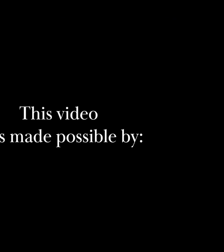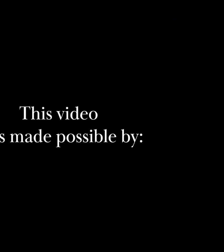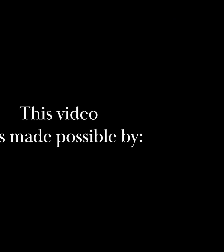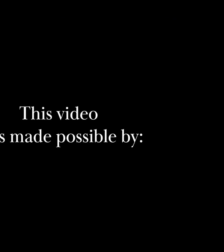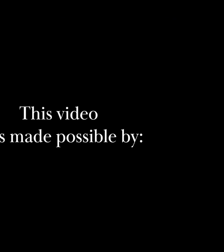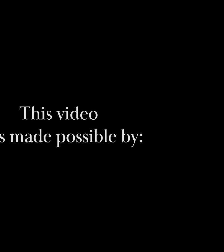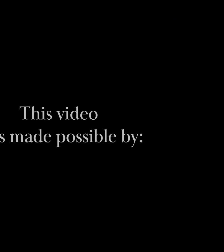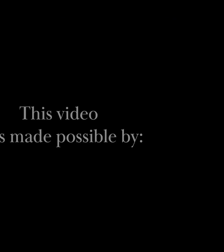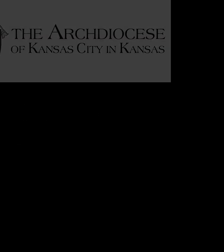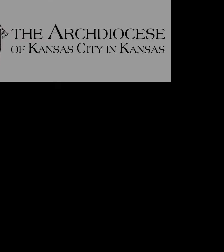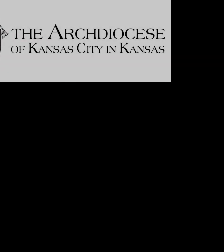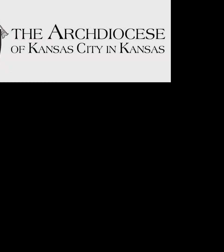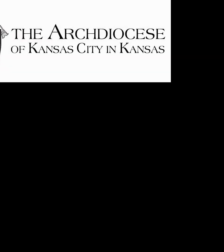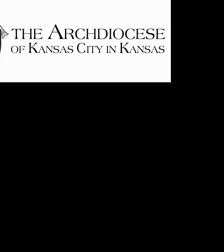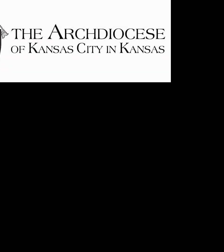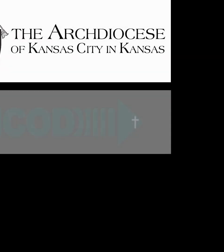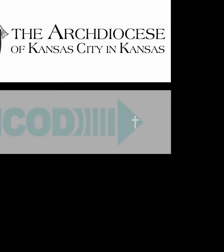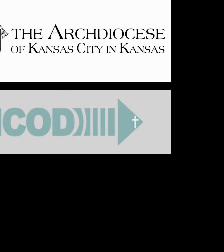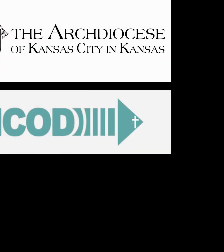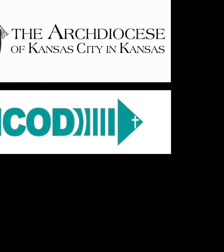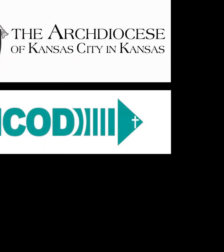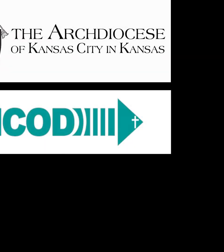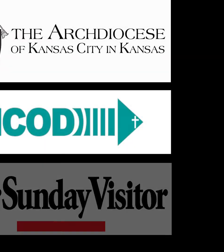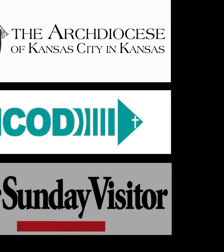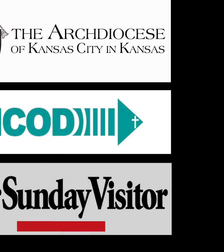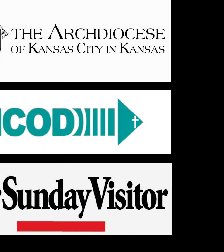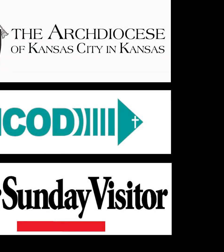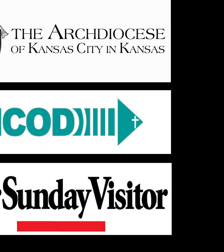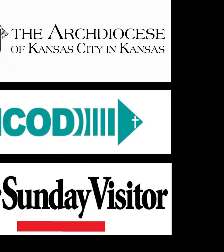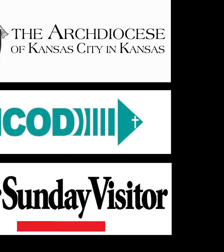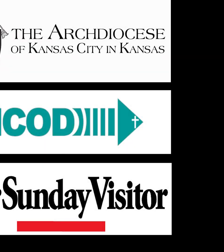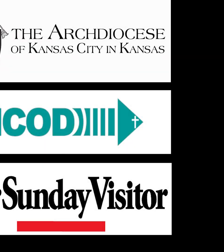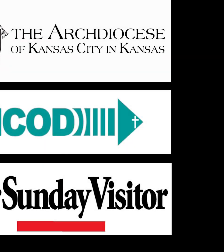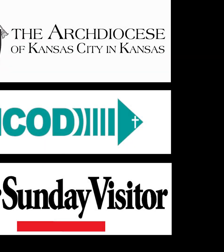We are called Christians because we follow Christ.